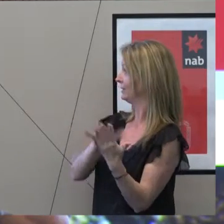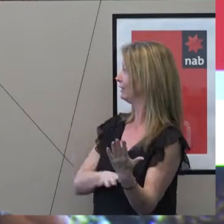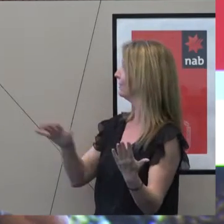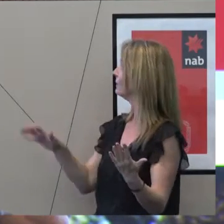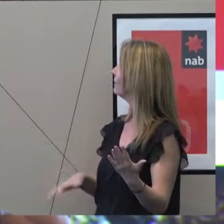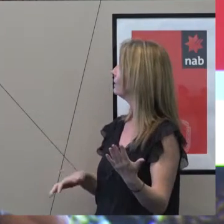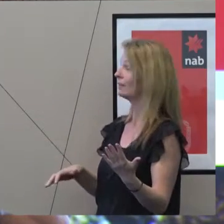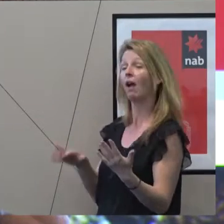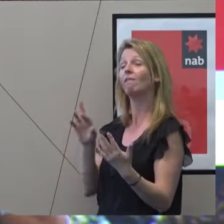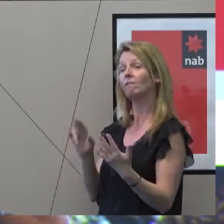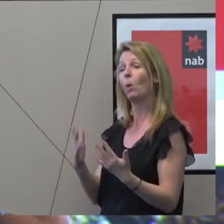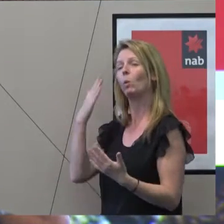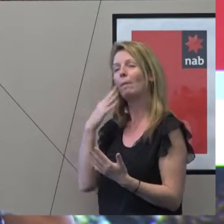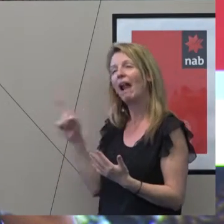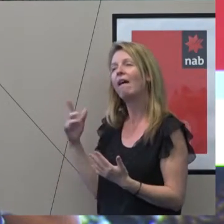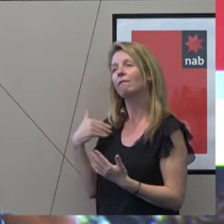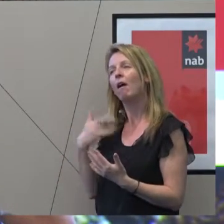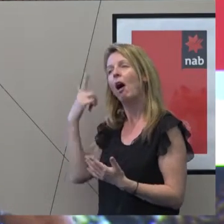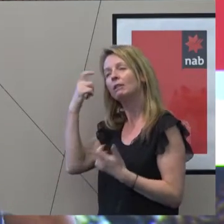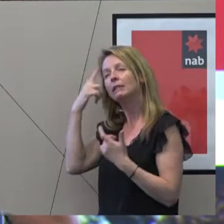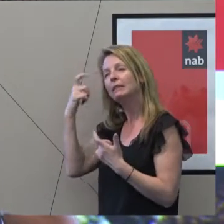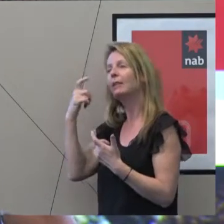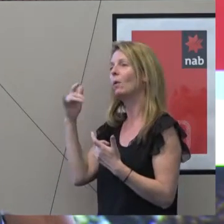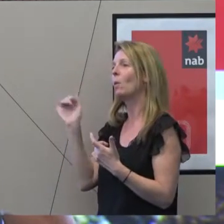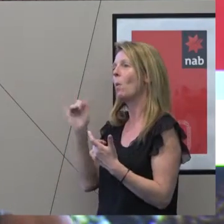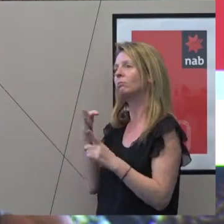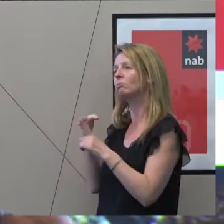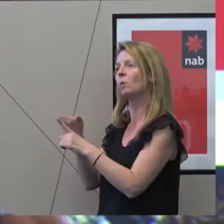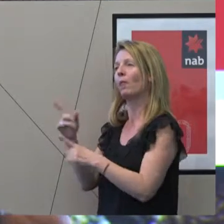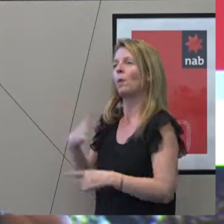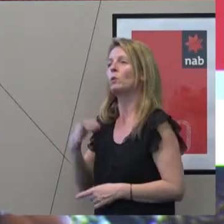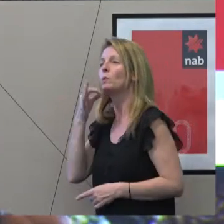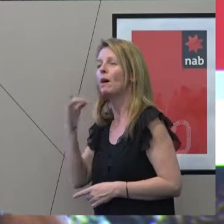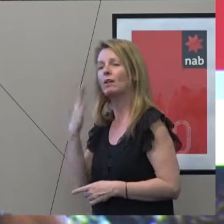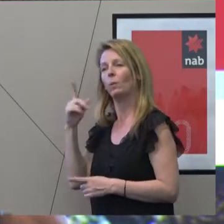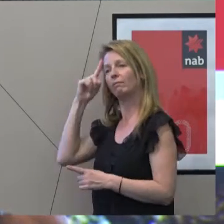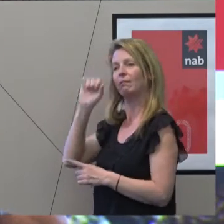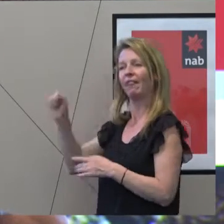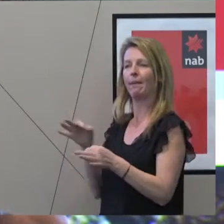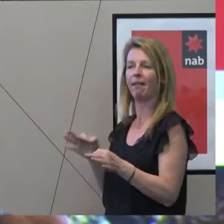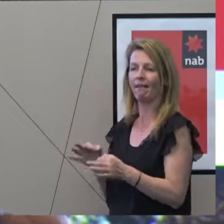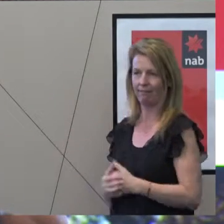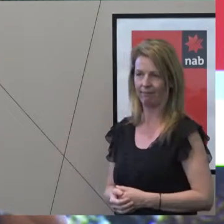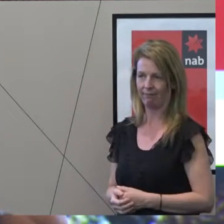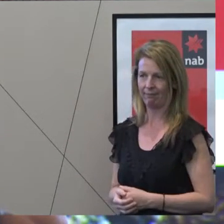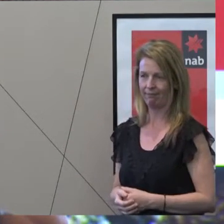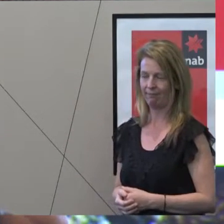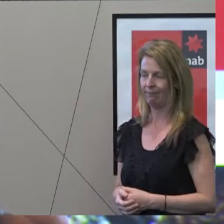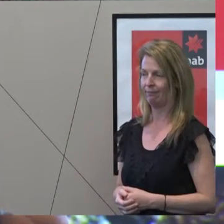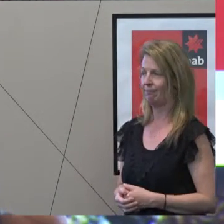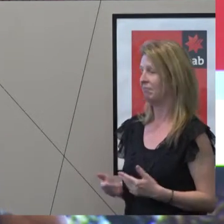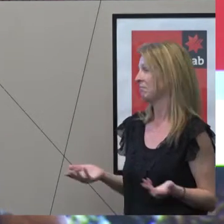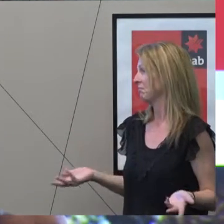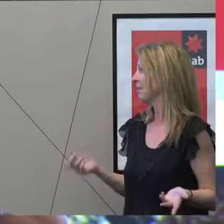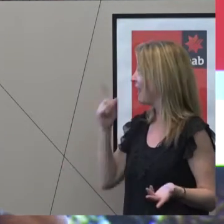women have an idea, have direction on what questions to ask when they're developing their plan. They can ask for